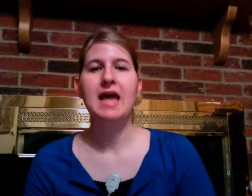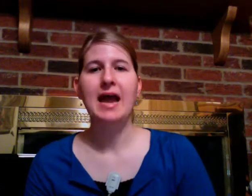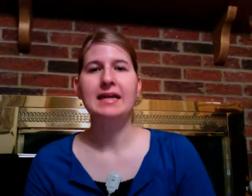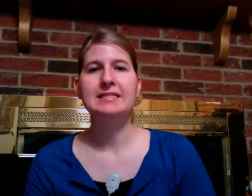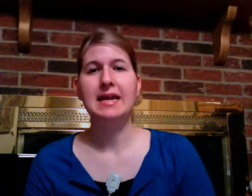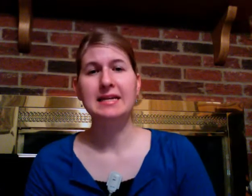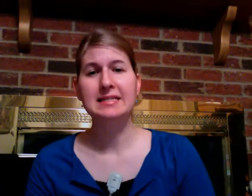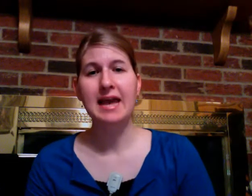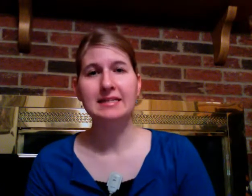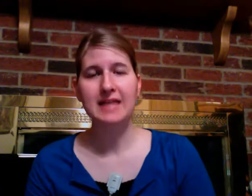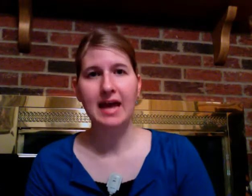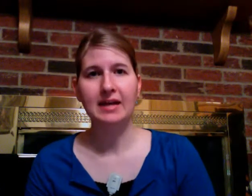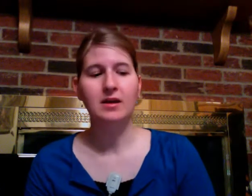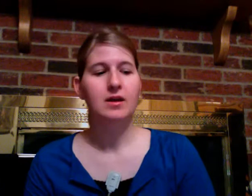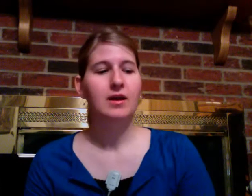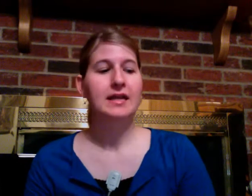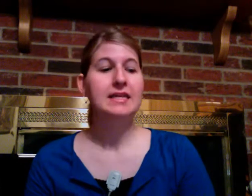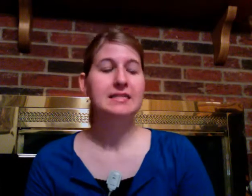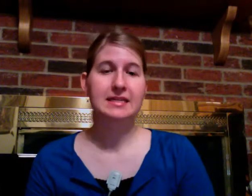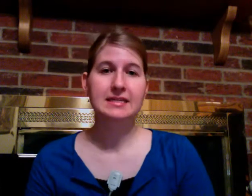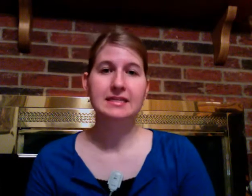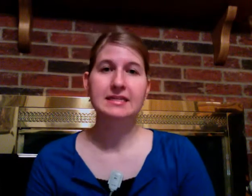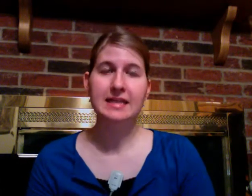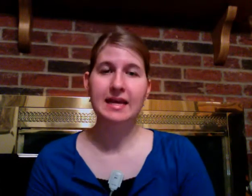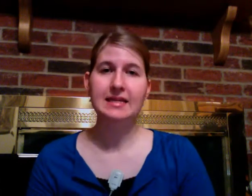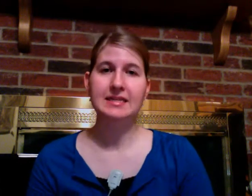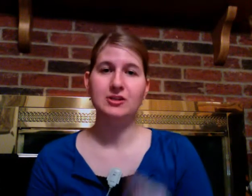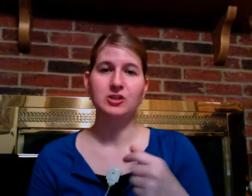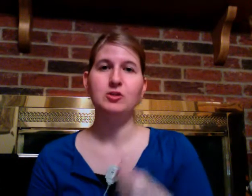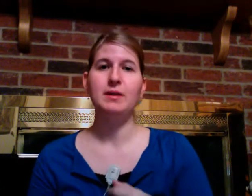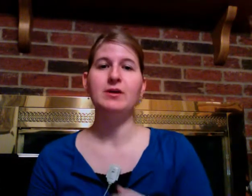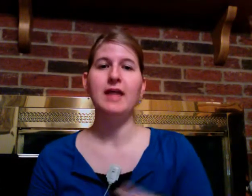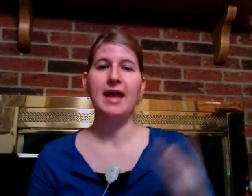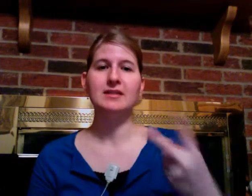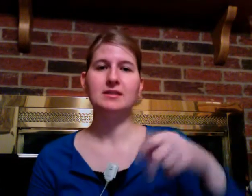sign. It's not an exact sign. In this instance, stand is actually 2 pair of legs,